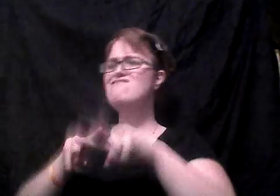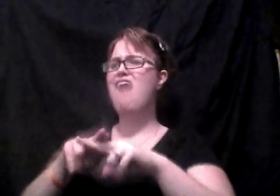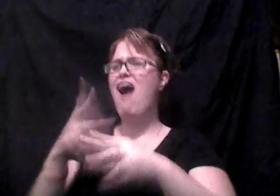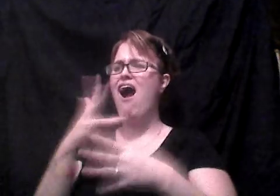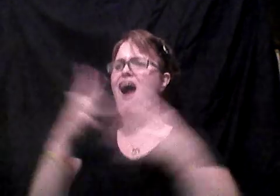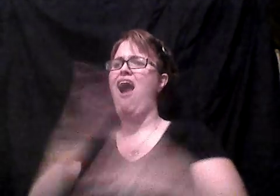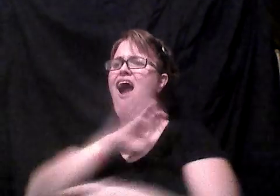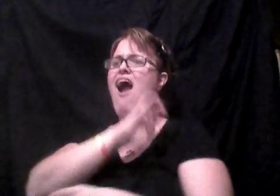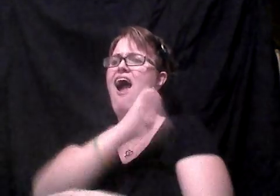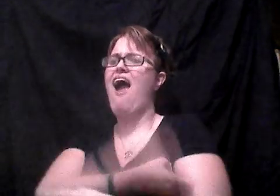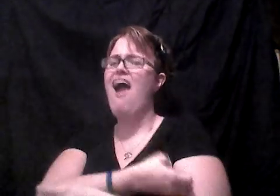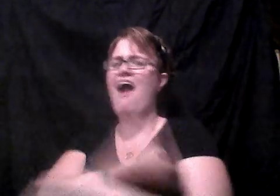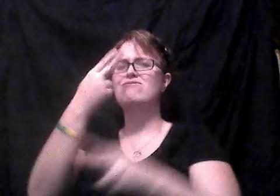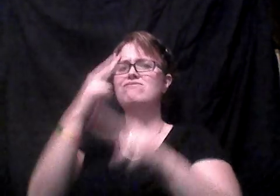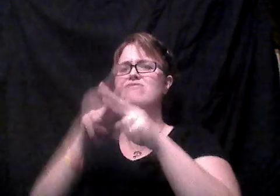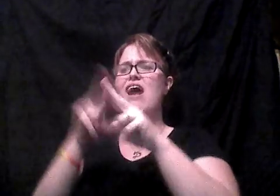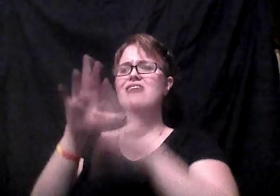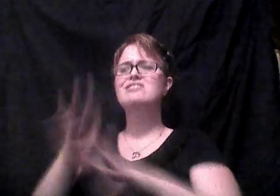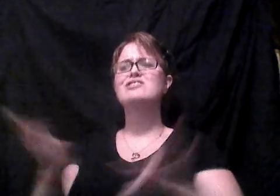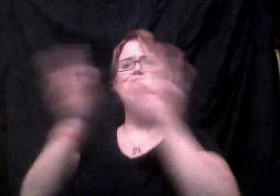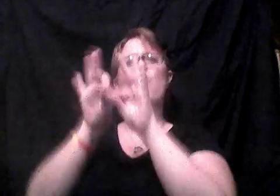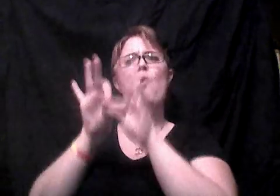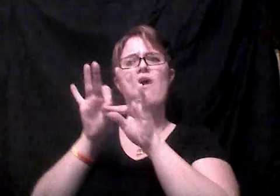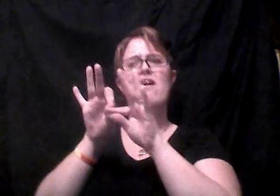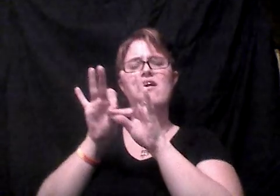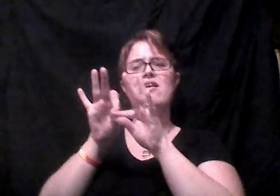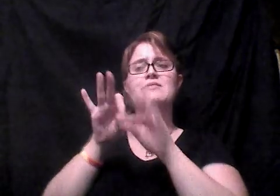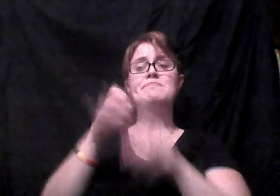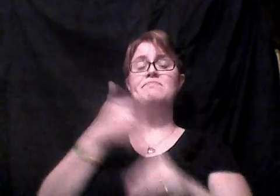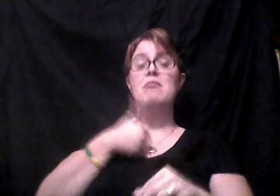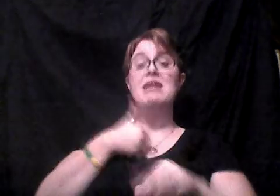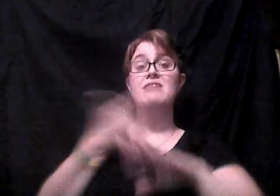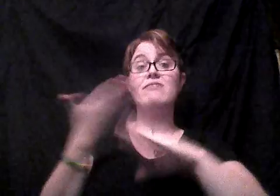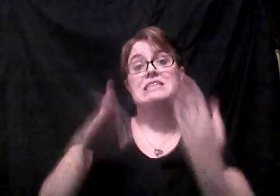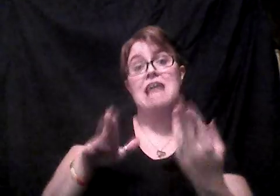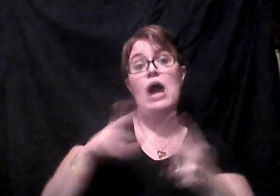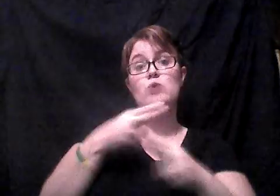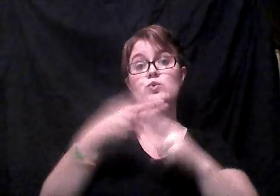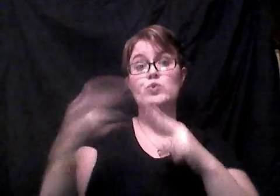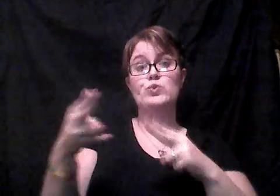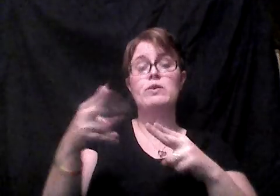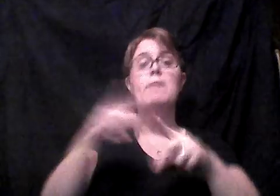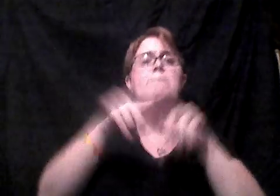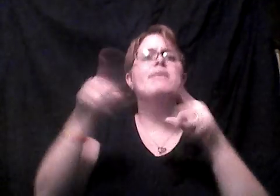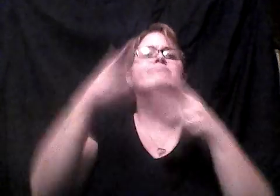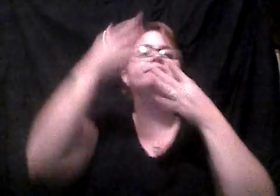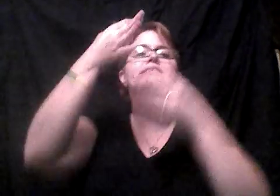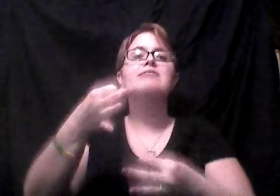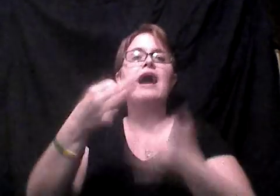am dying soon, and I am choosing to have fun today, tomorrow, and every other day I have